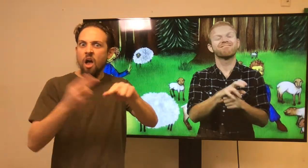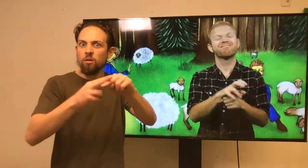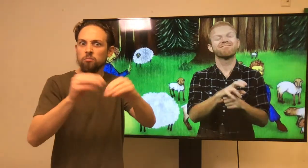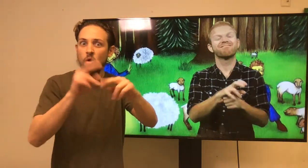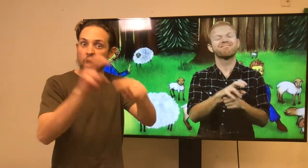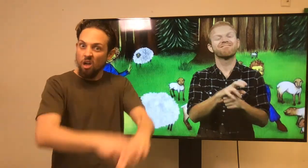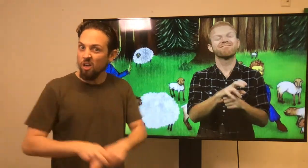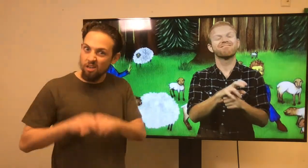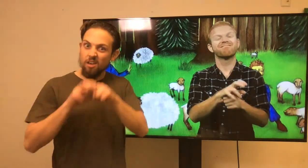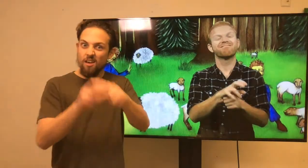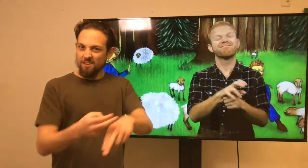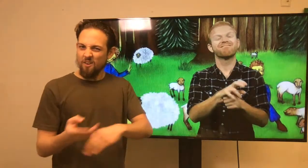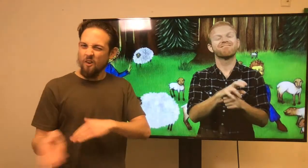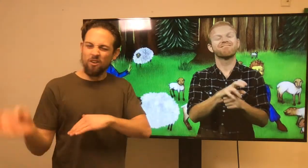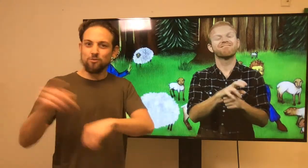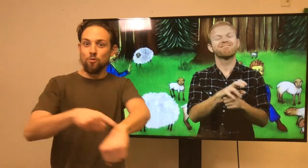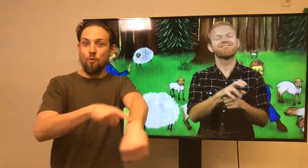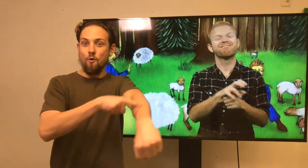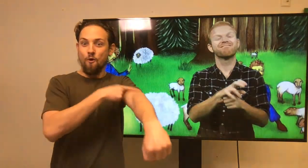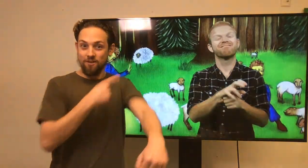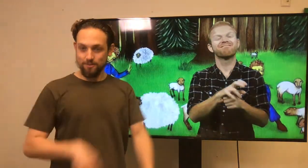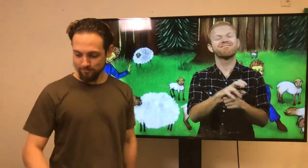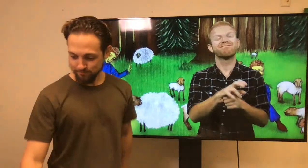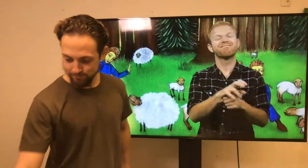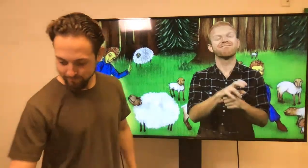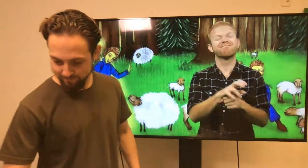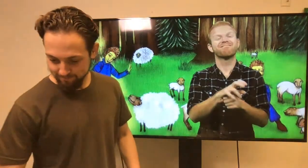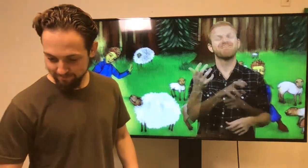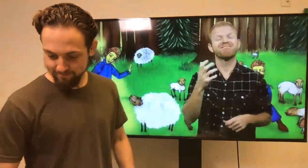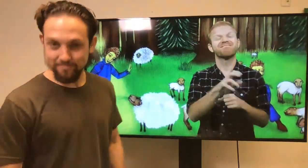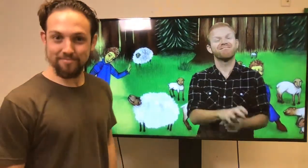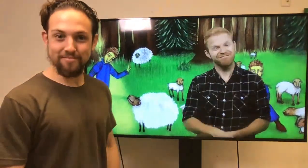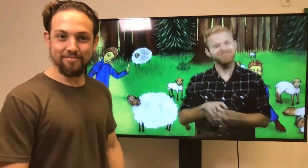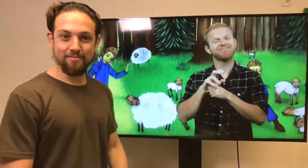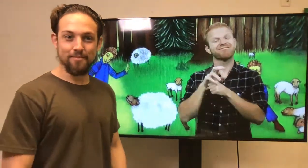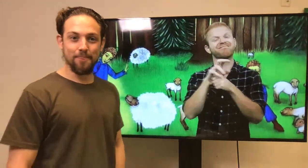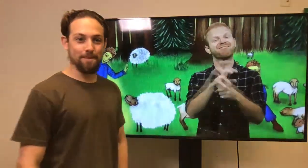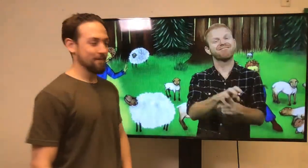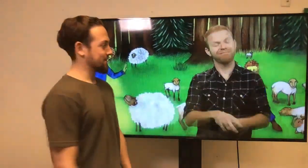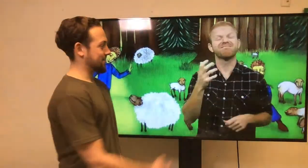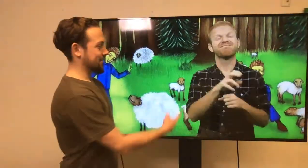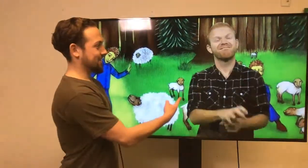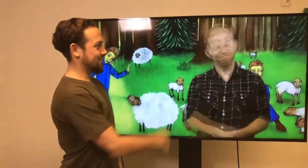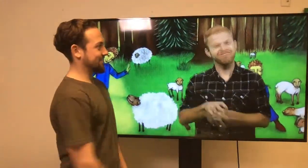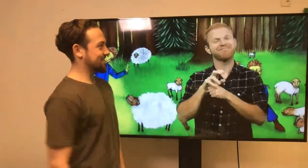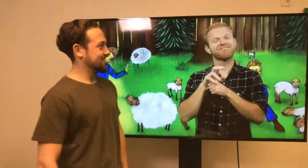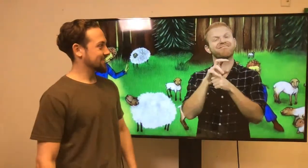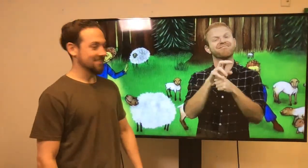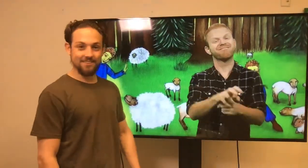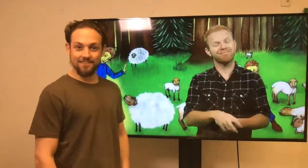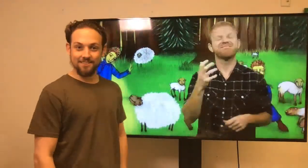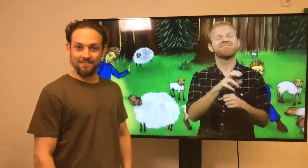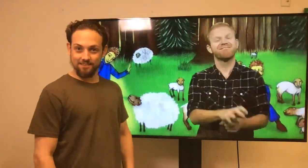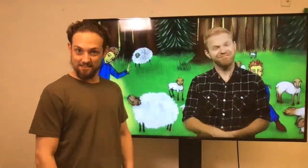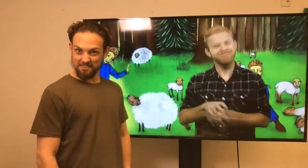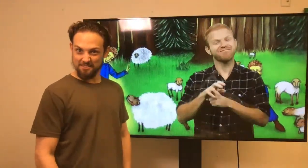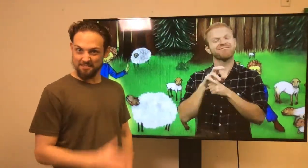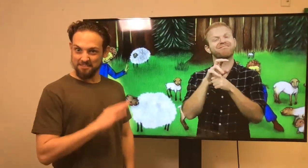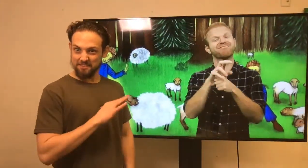small circles to indicate for a little while, and in larger circles to indicate for a long while. This shows